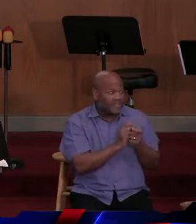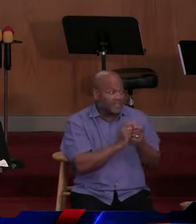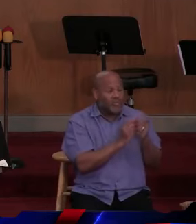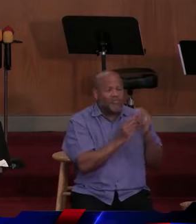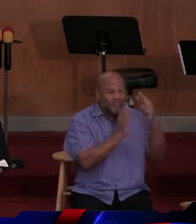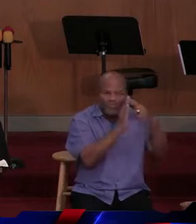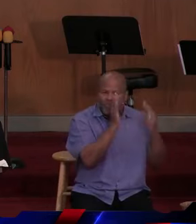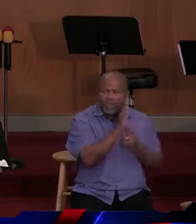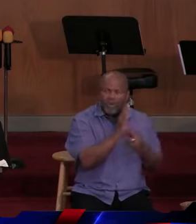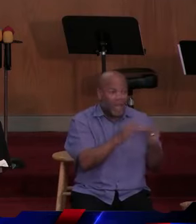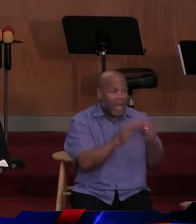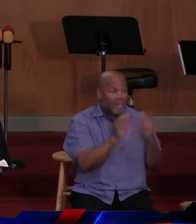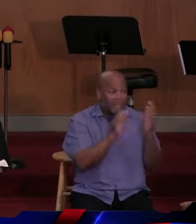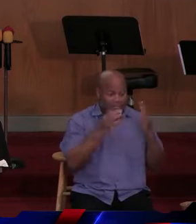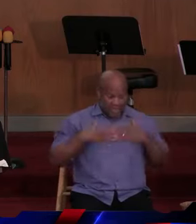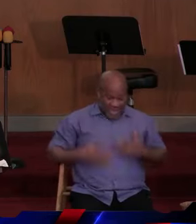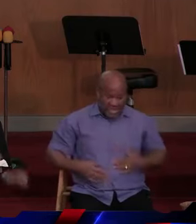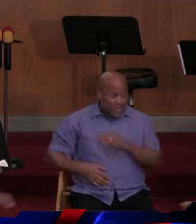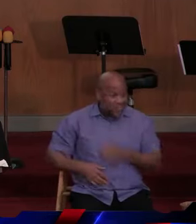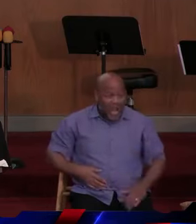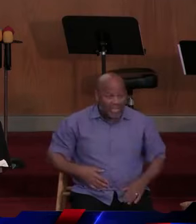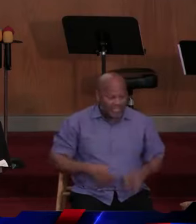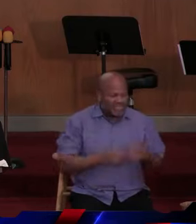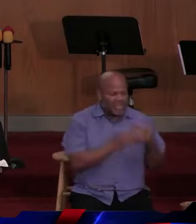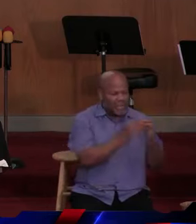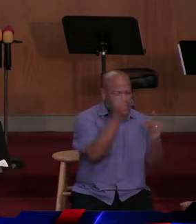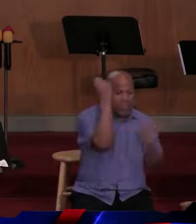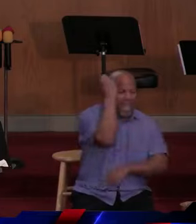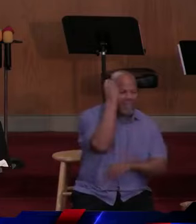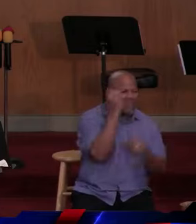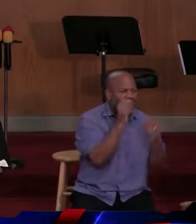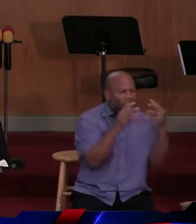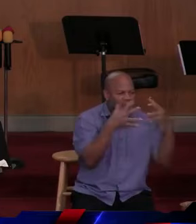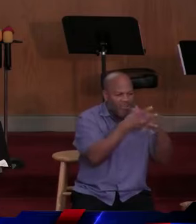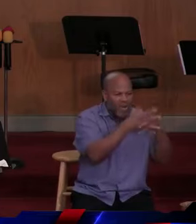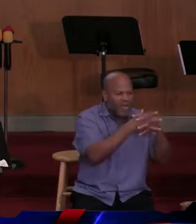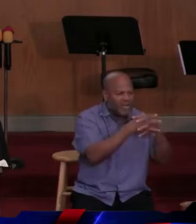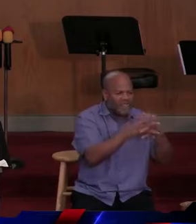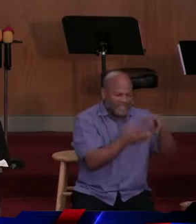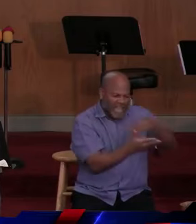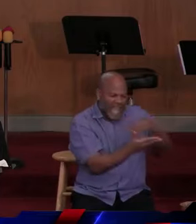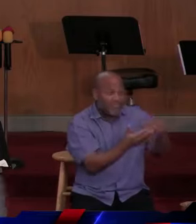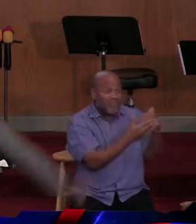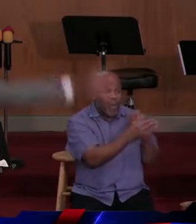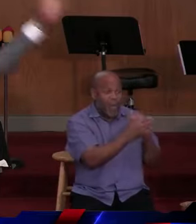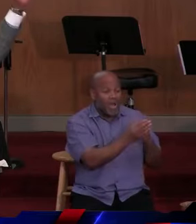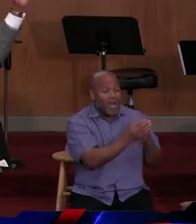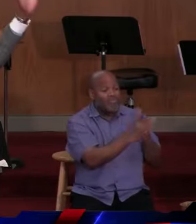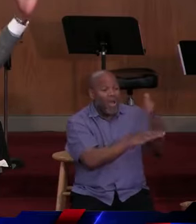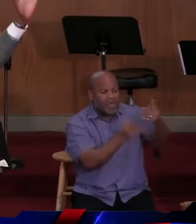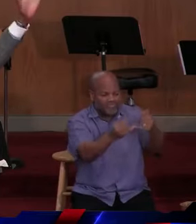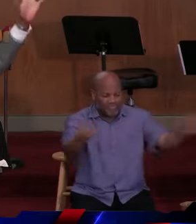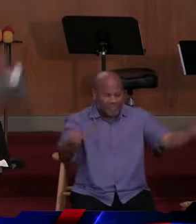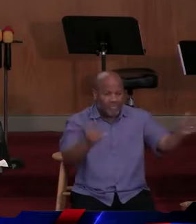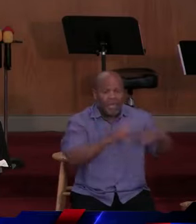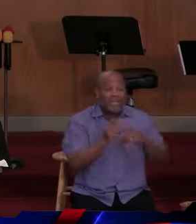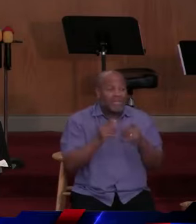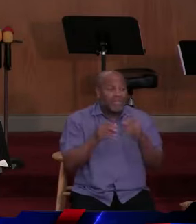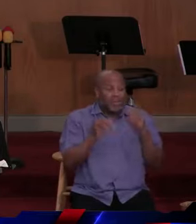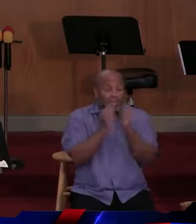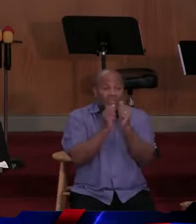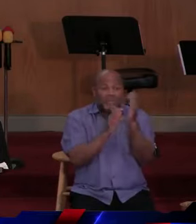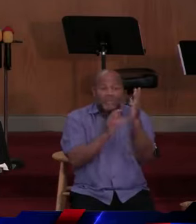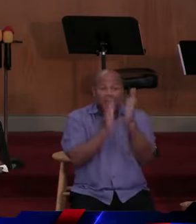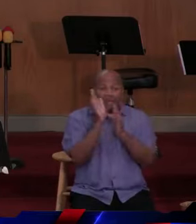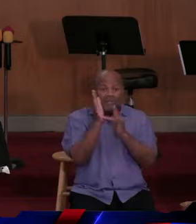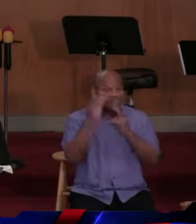that, but not in the body of Christ. Even before you get to the finish line, if God has been good to you, you can lift your hands. You can